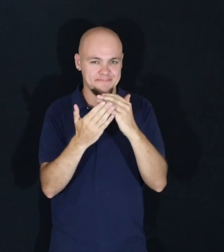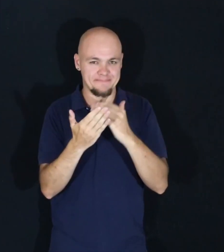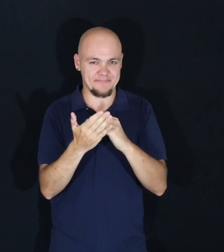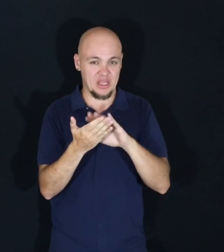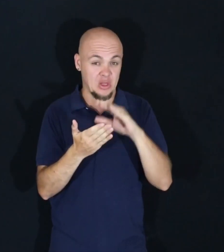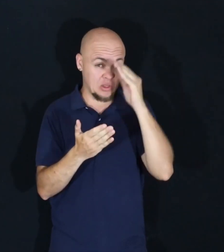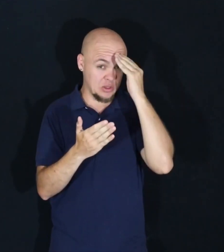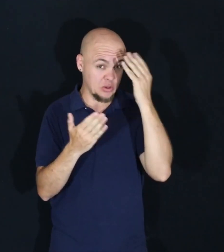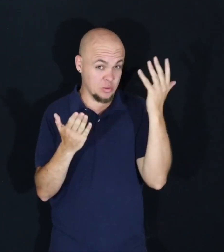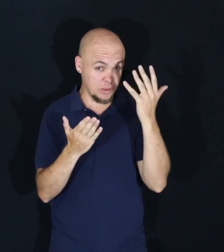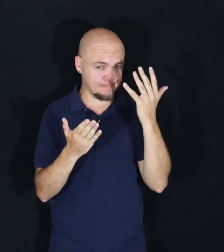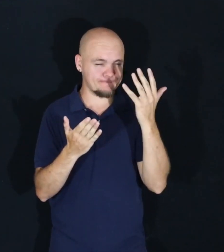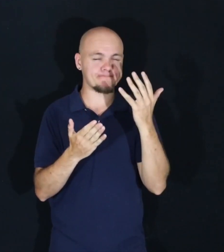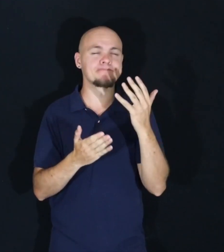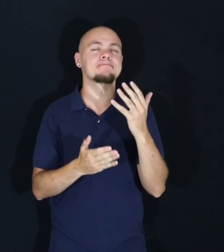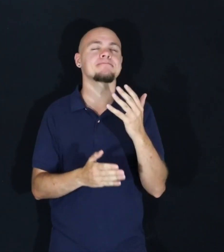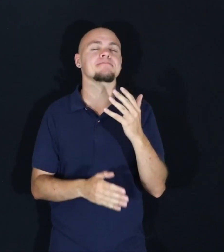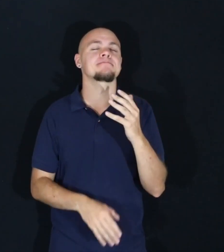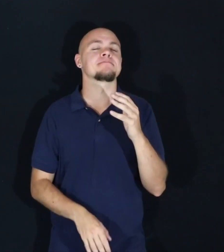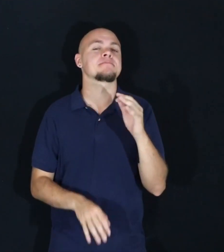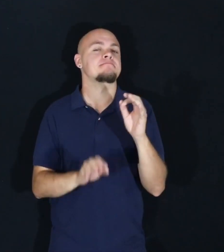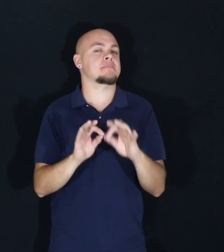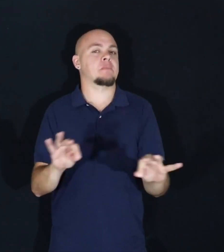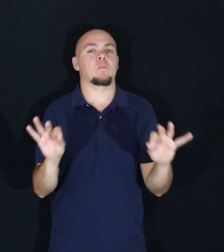with one important point in mind.